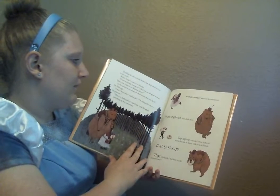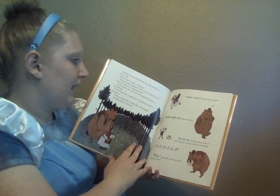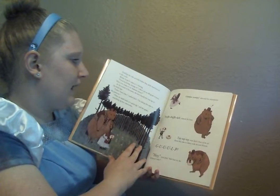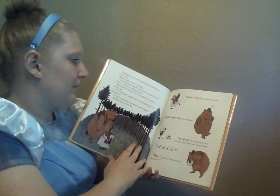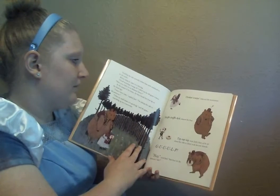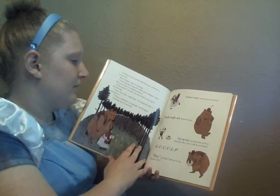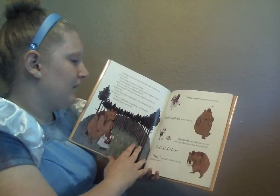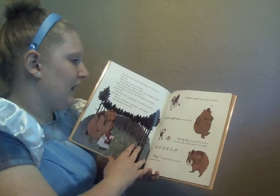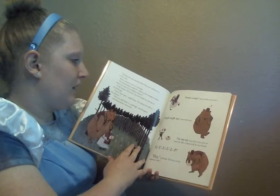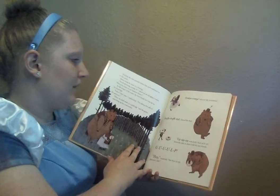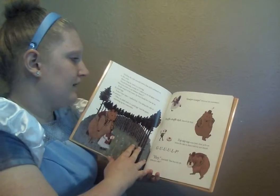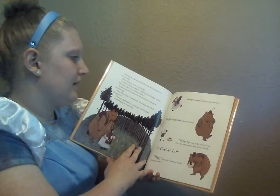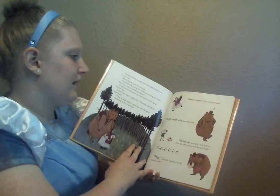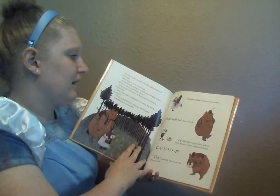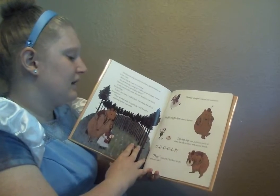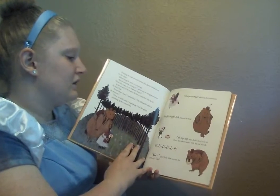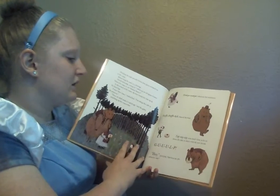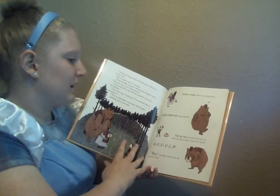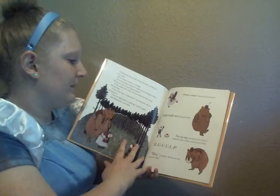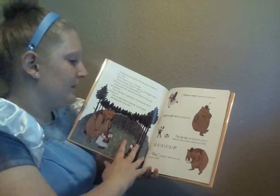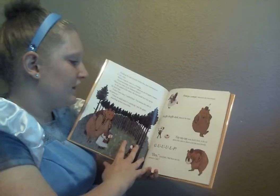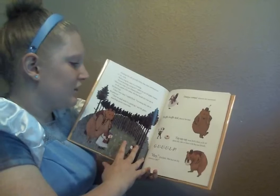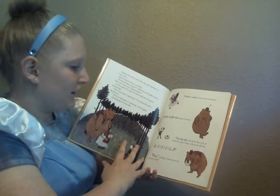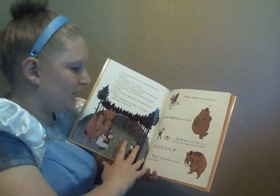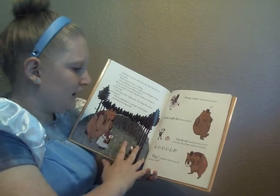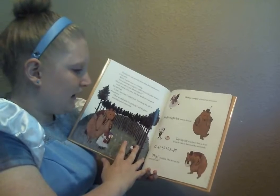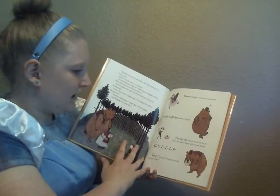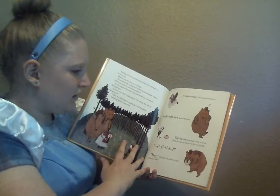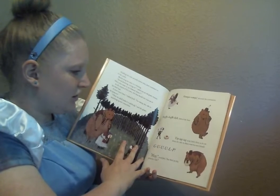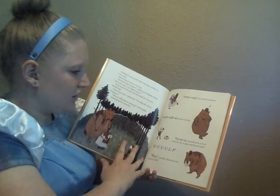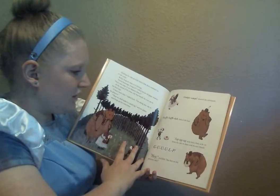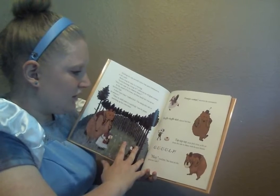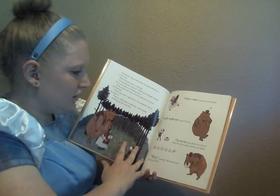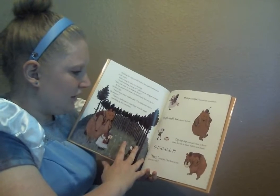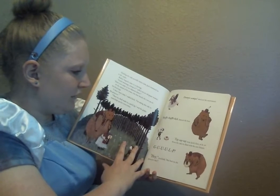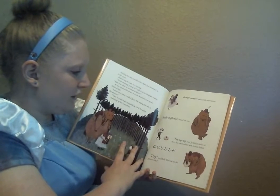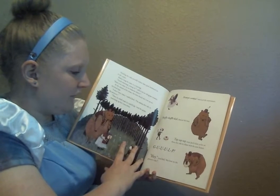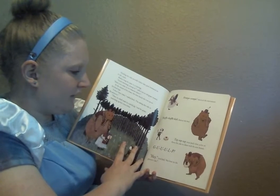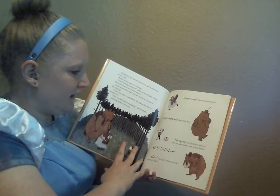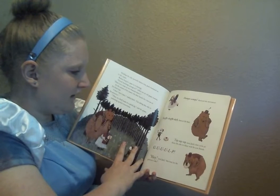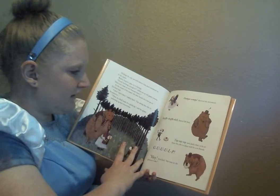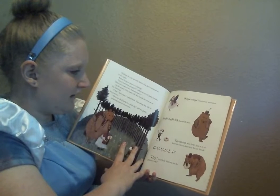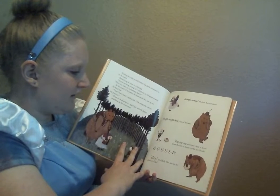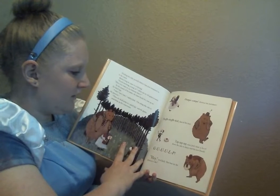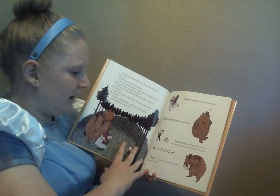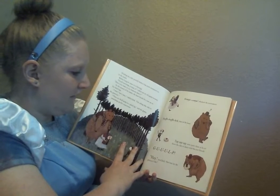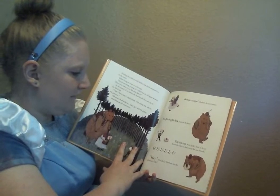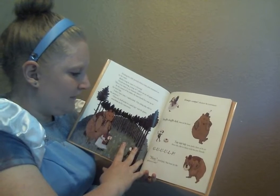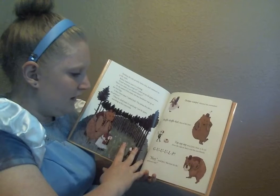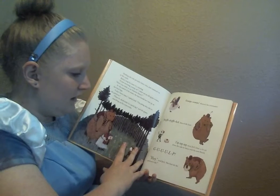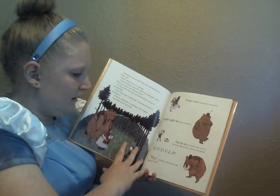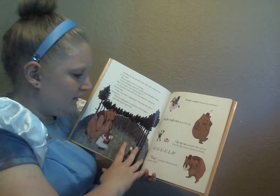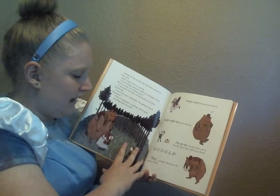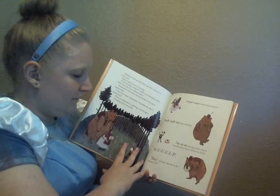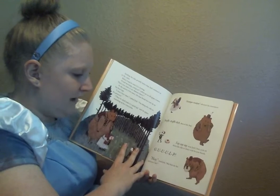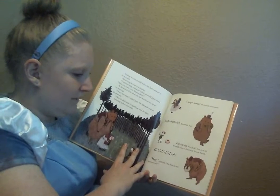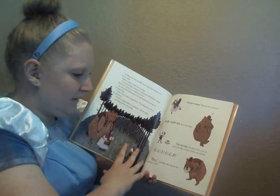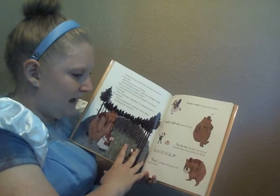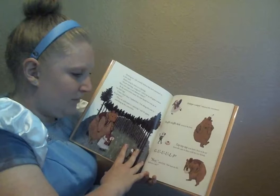"Umfa, umfa," wheezed the instrument. "Shuffle, kick, shuffle, shuffle, kick," danced the bear. Tap, tap, tap went